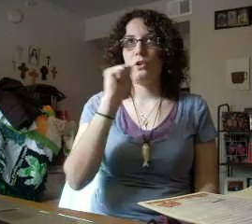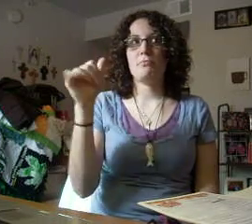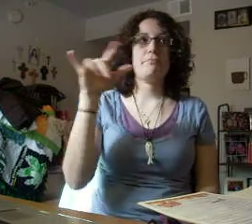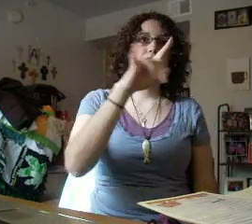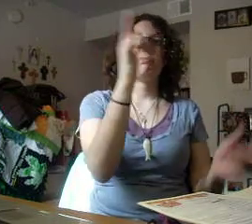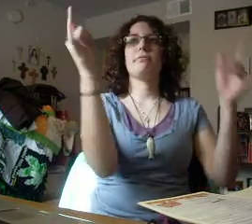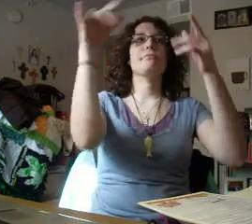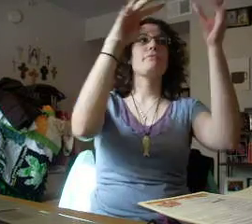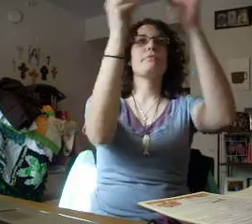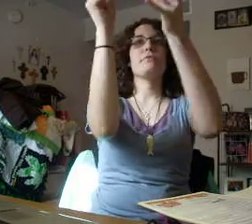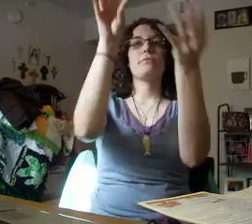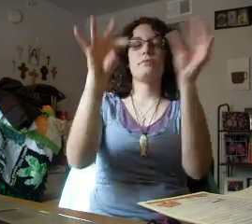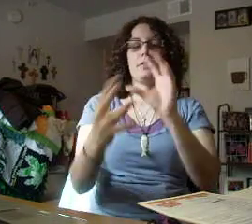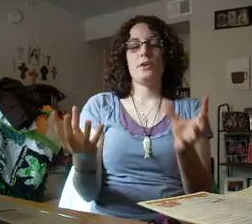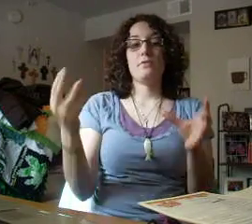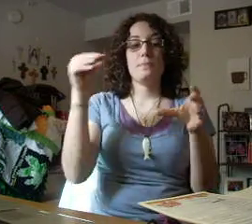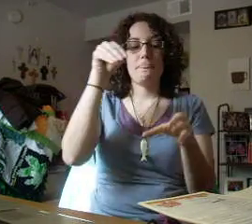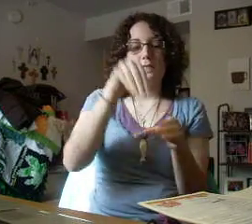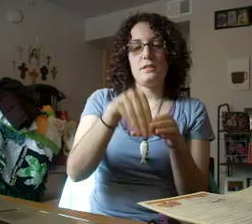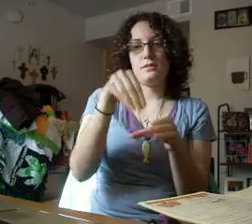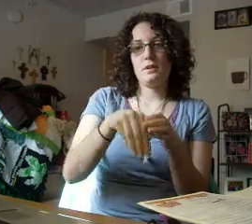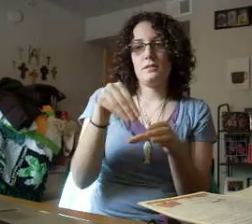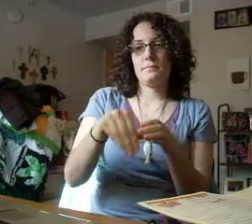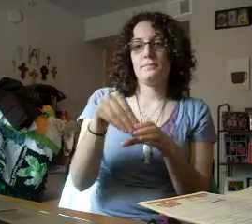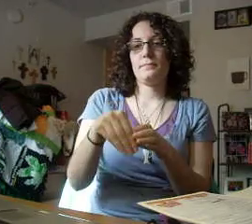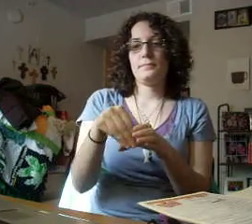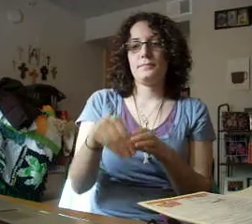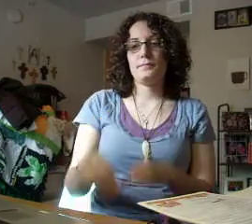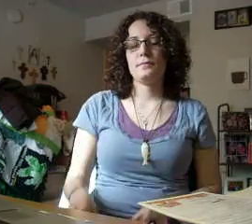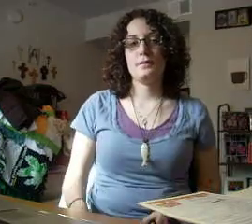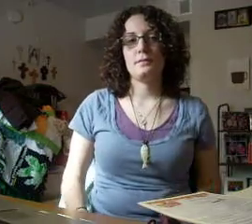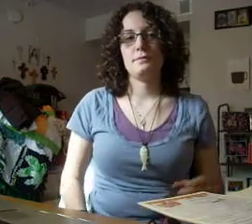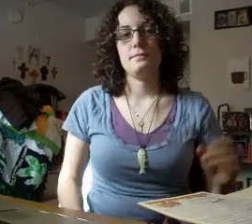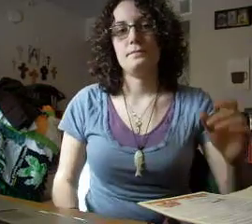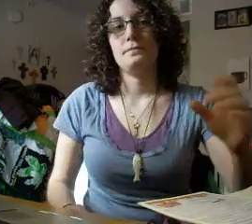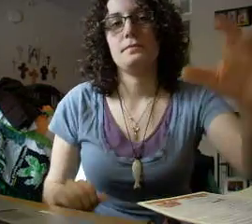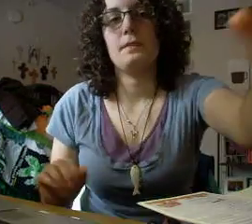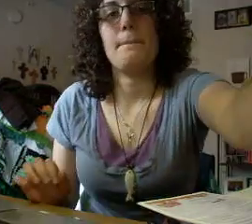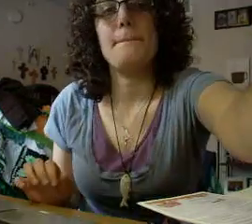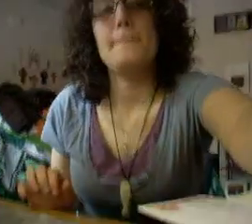container. If lit particles of